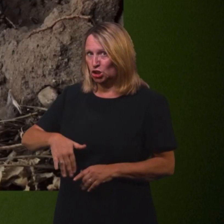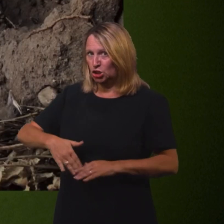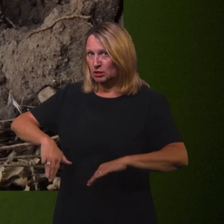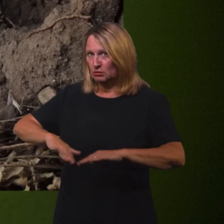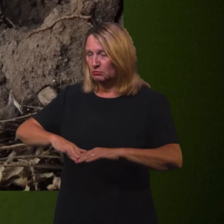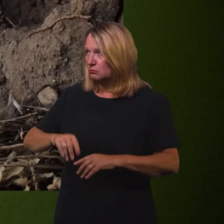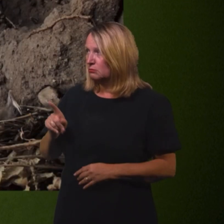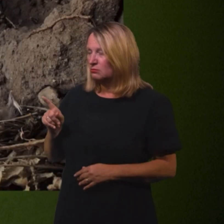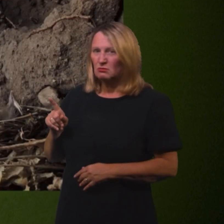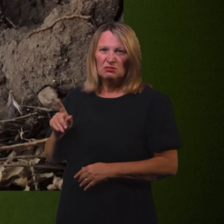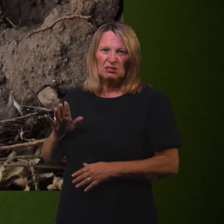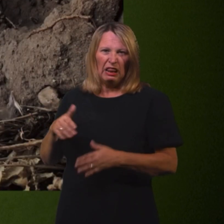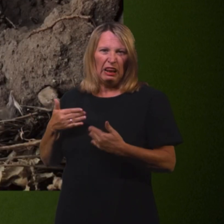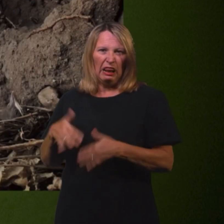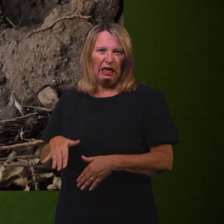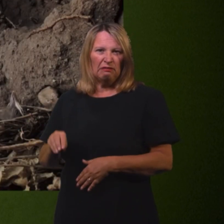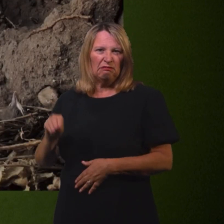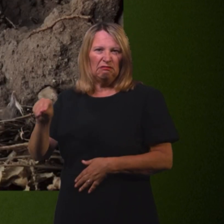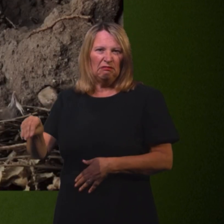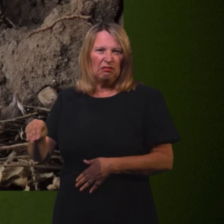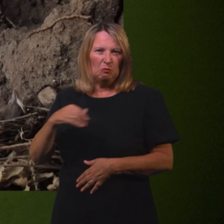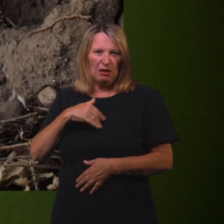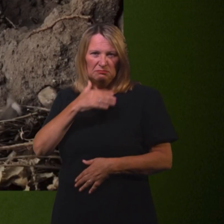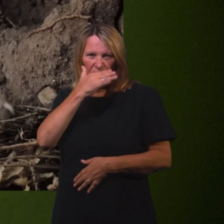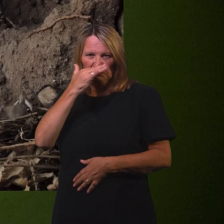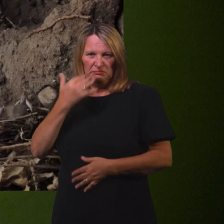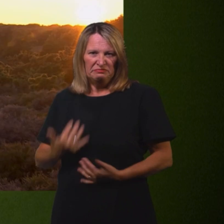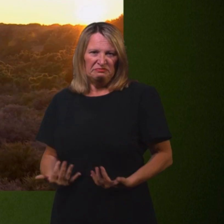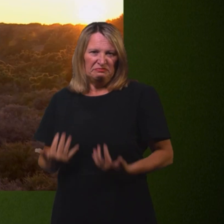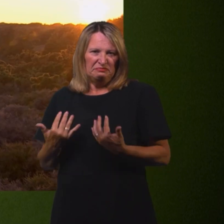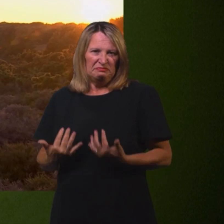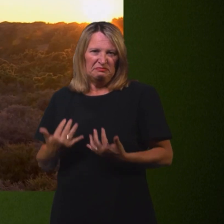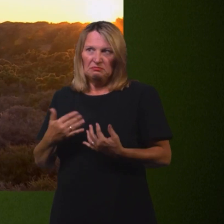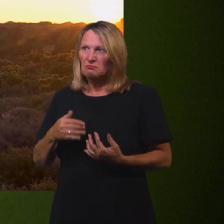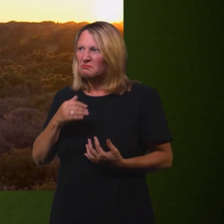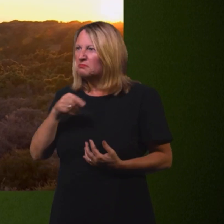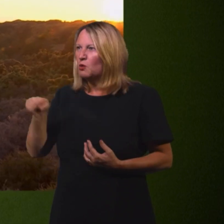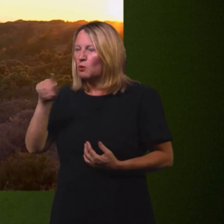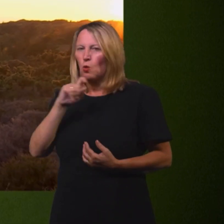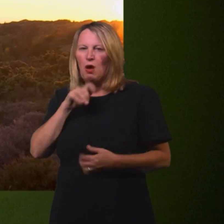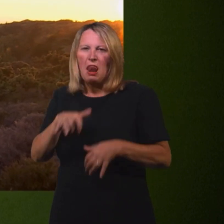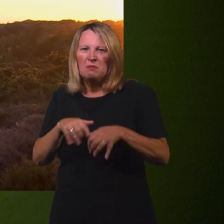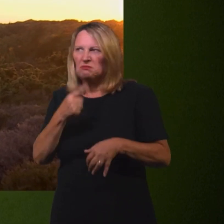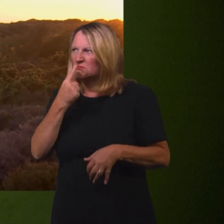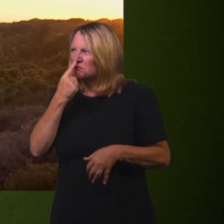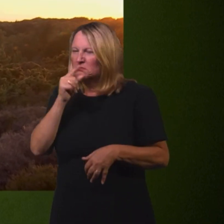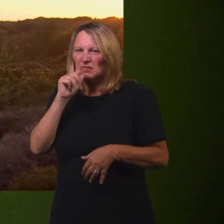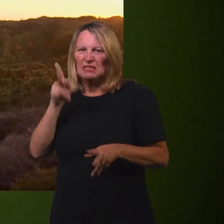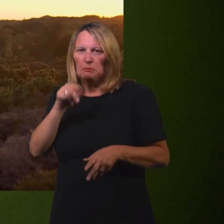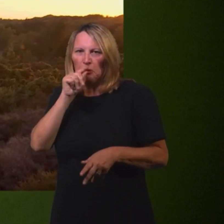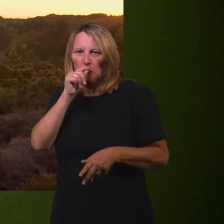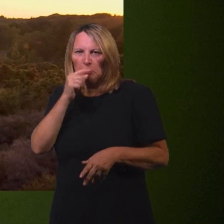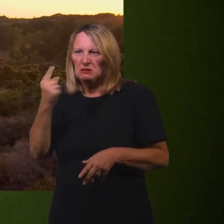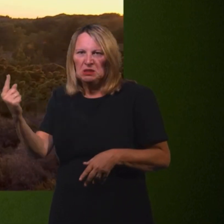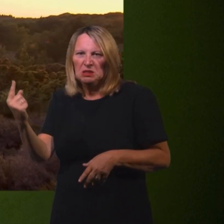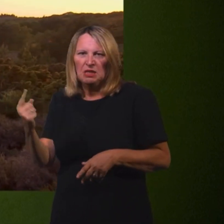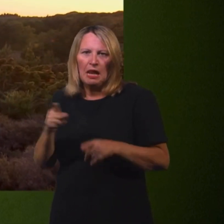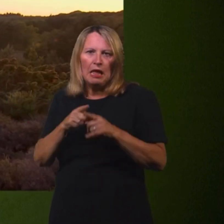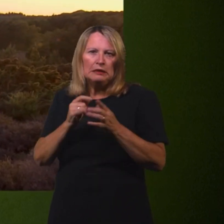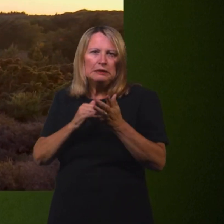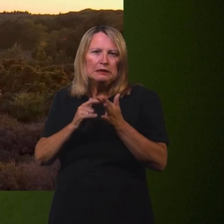and that's not a good strategy to leave it there, because the smell of a dying chick can attract